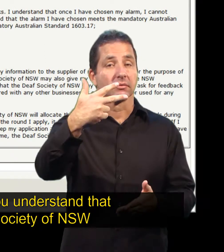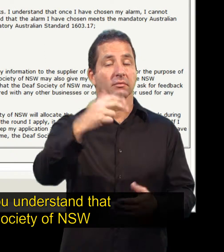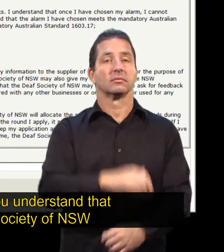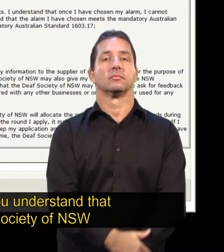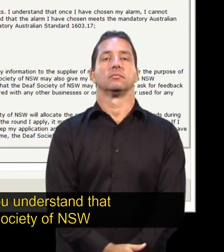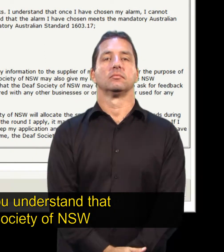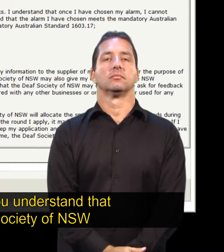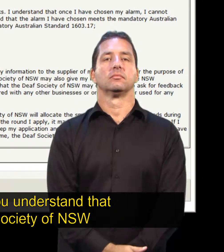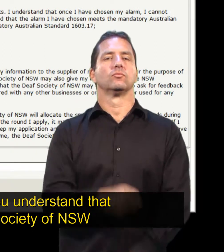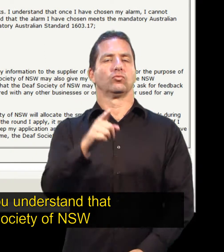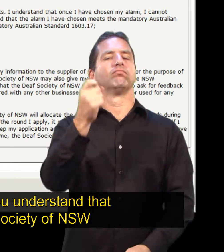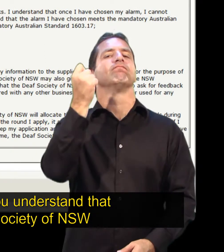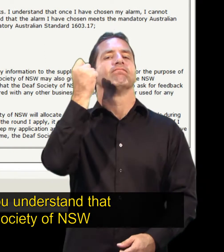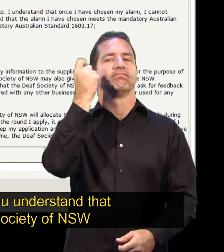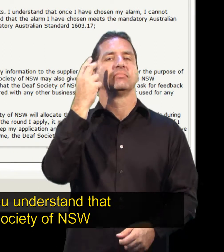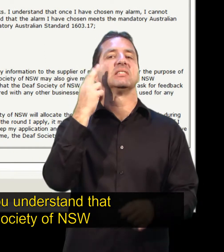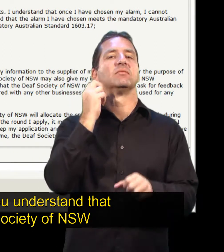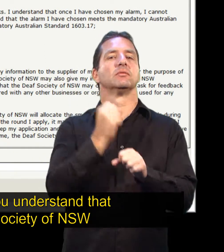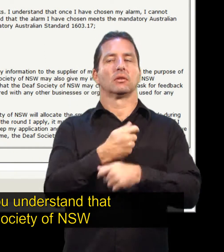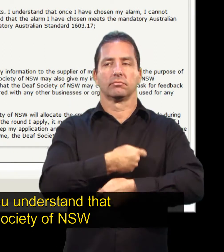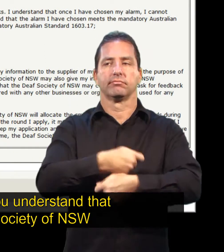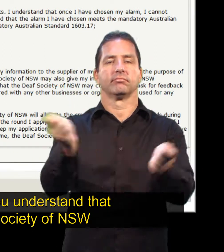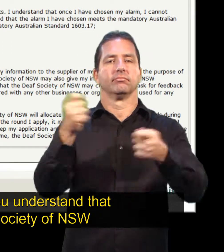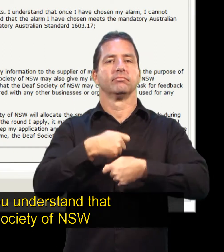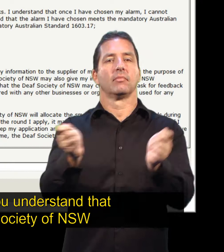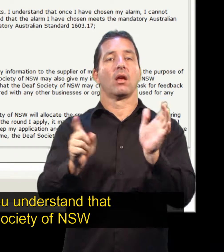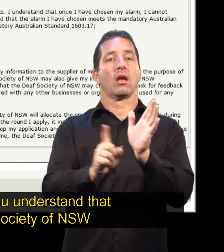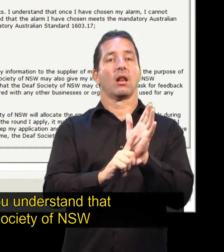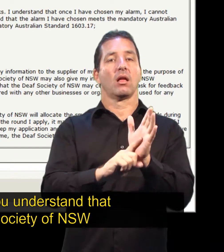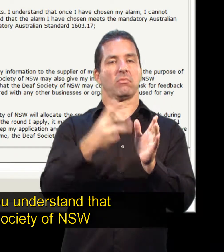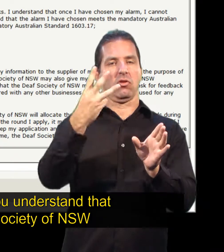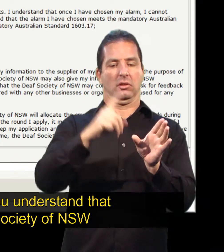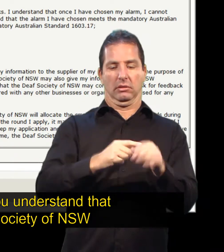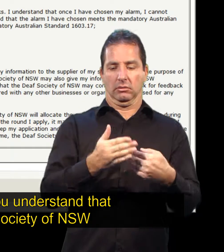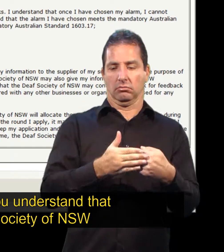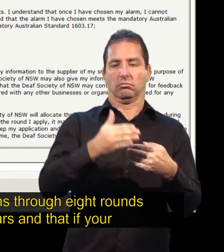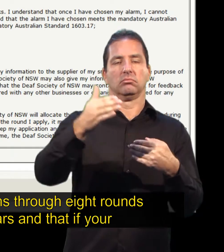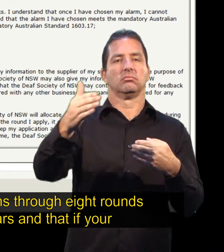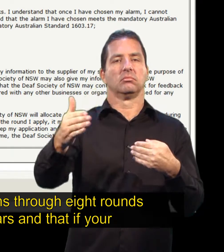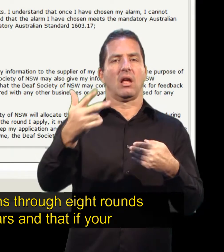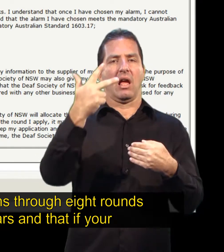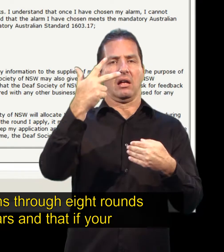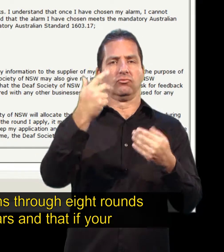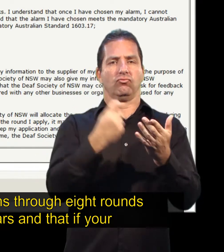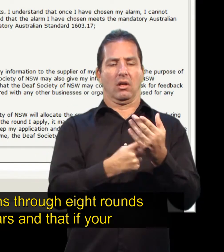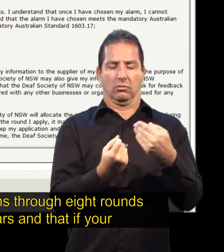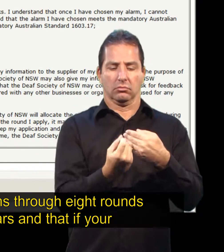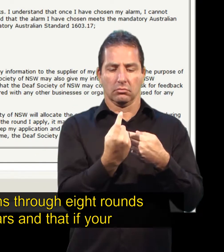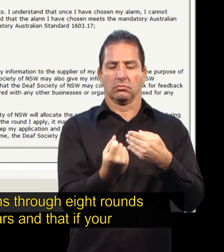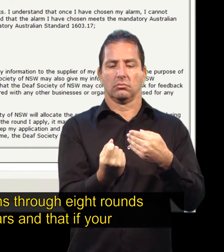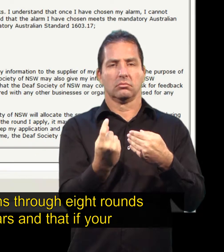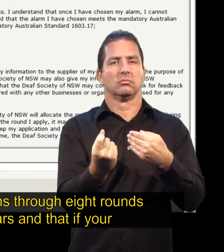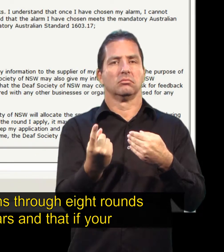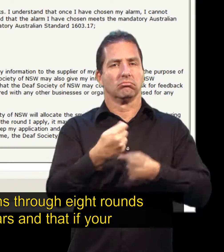8. Tick that you understand that the Deaf Society of New South Wales is distributing alarms through 8 rounds over